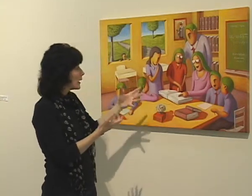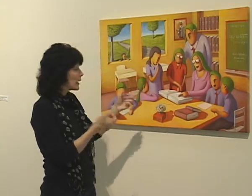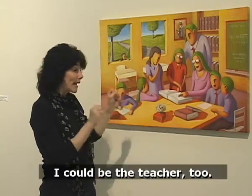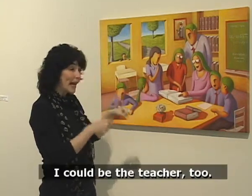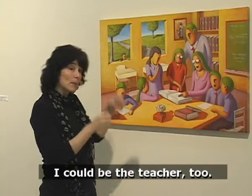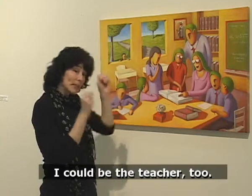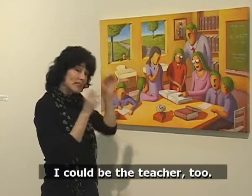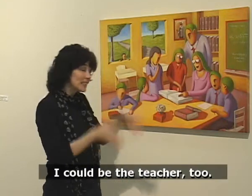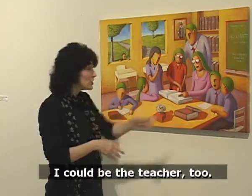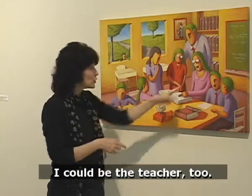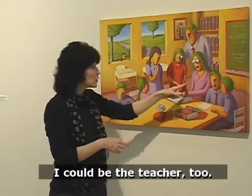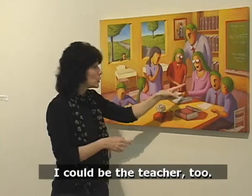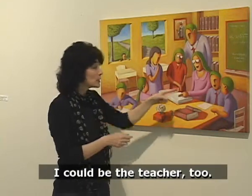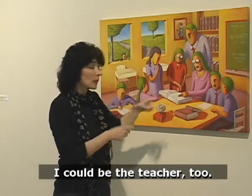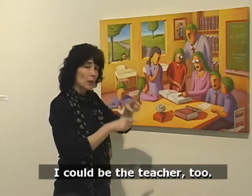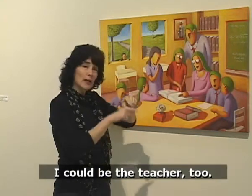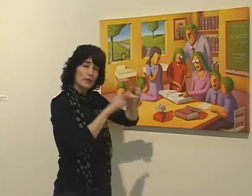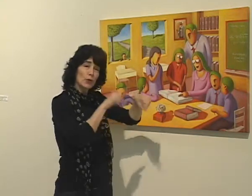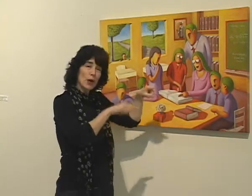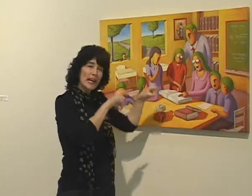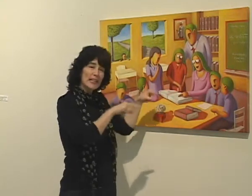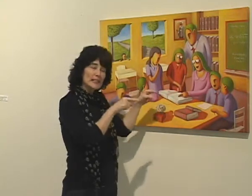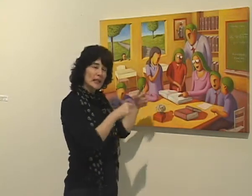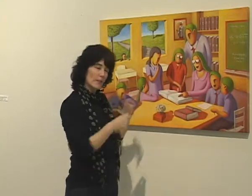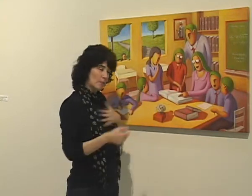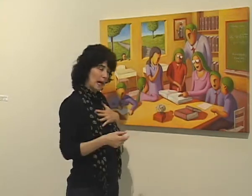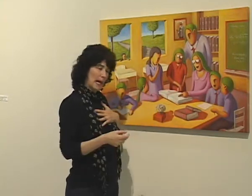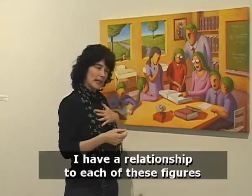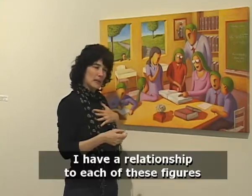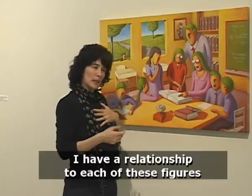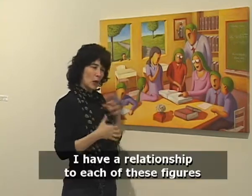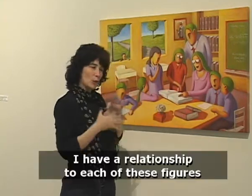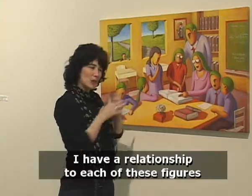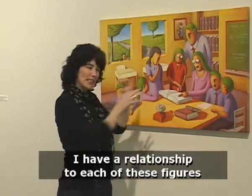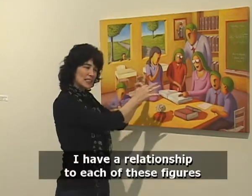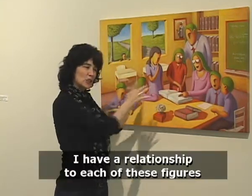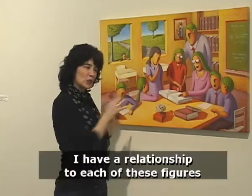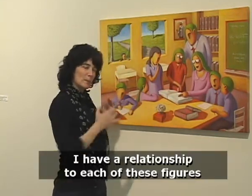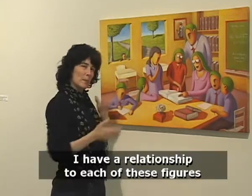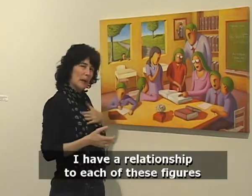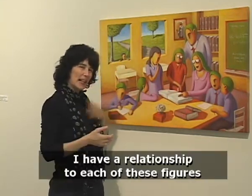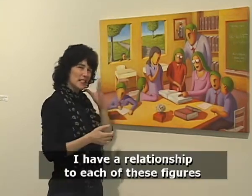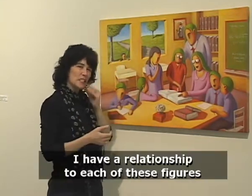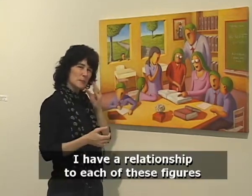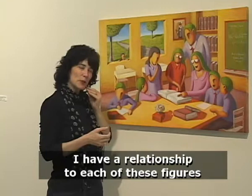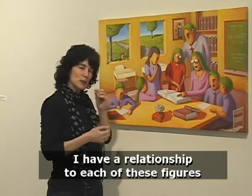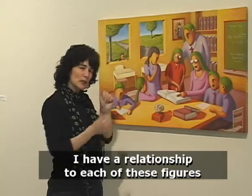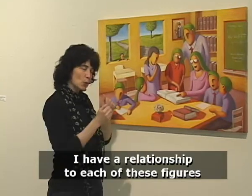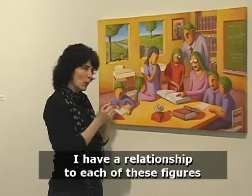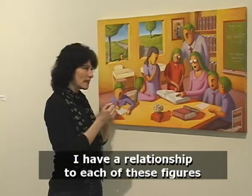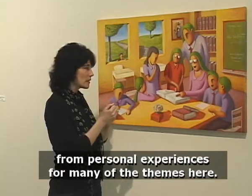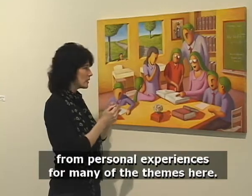I could be the teacher, too. I have a relationship to each of these figures from